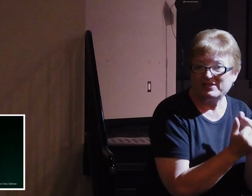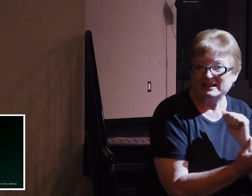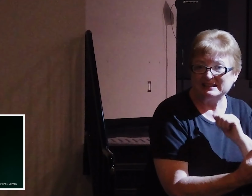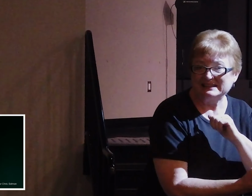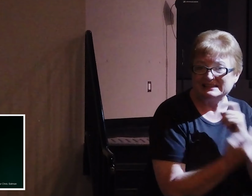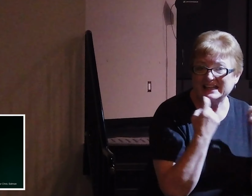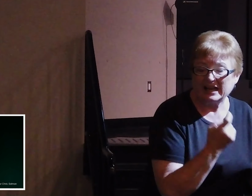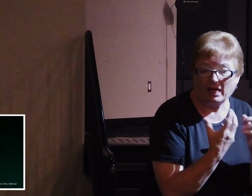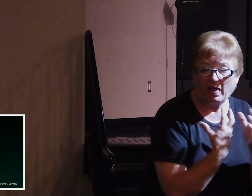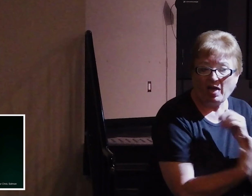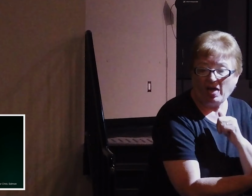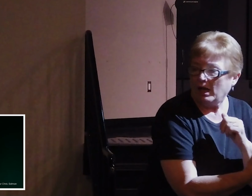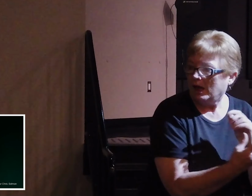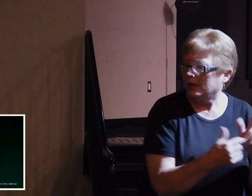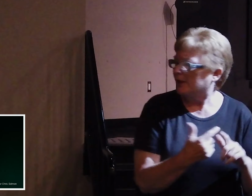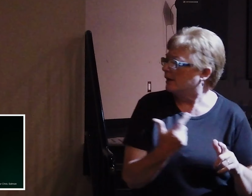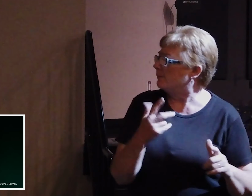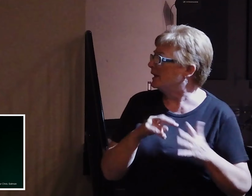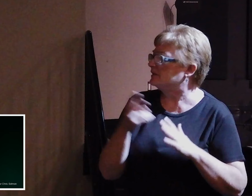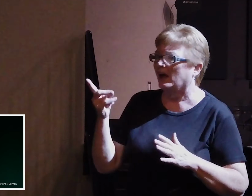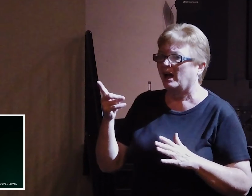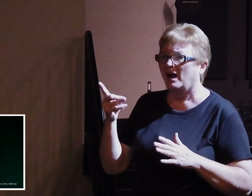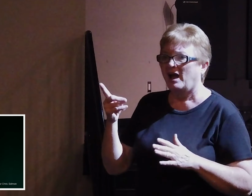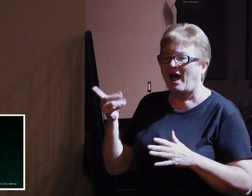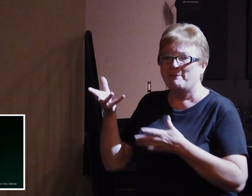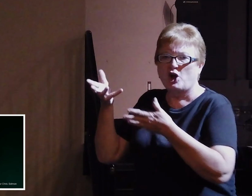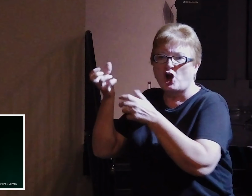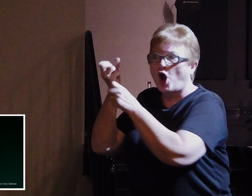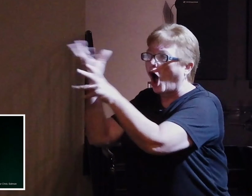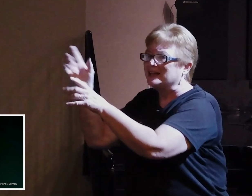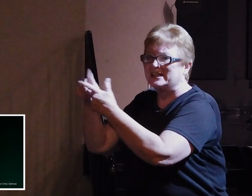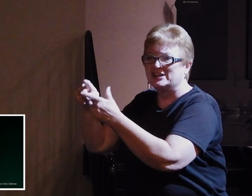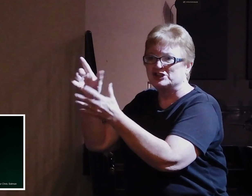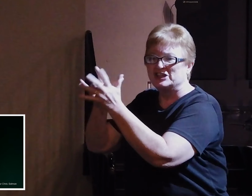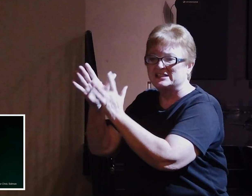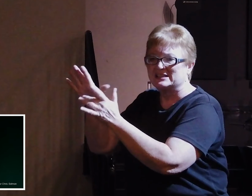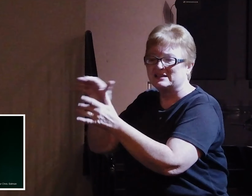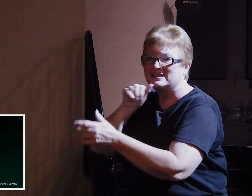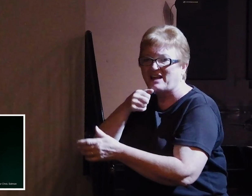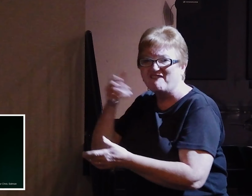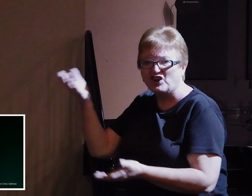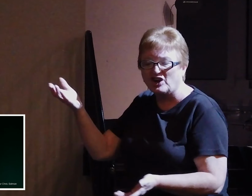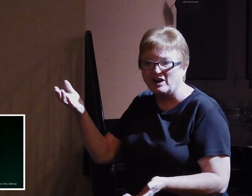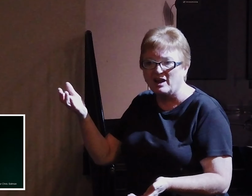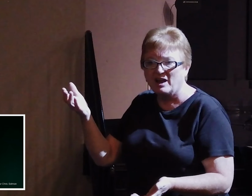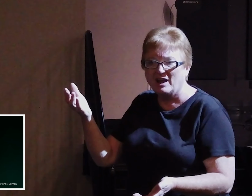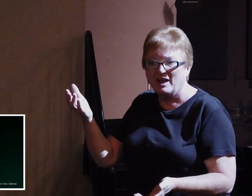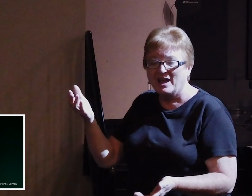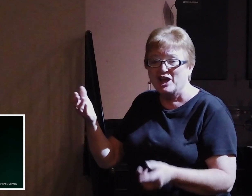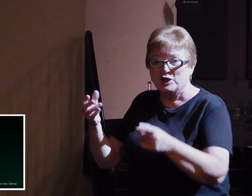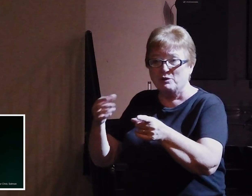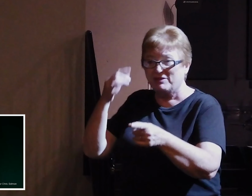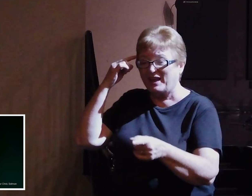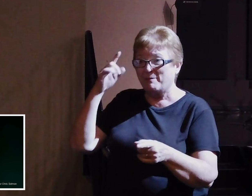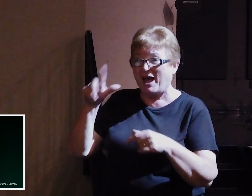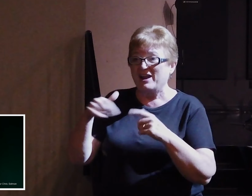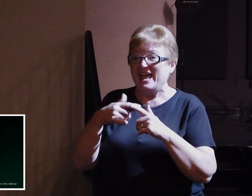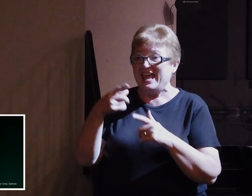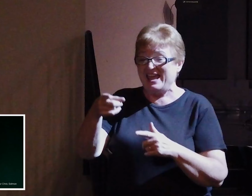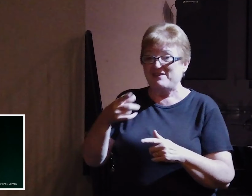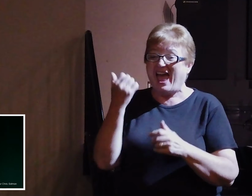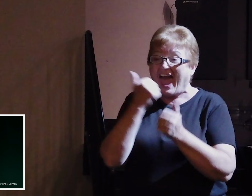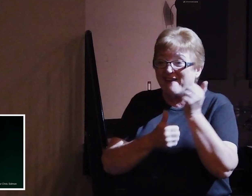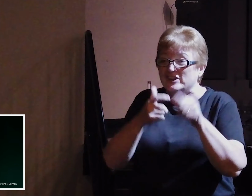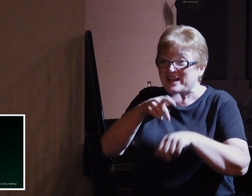think, if I was standing in front of you, and every time you sinned, a nail got put through my hand, another hammer blow got